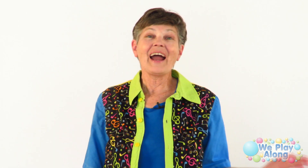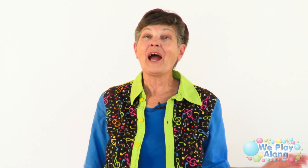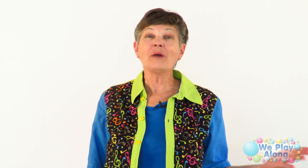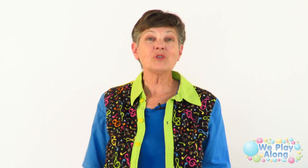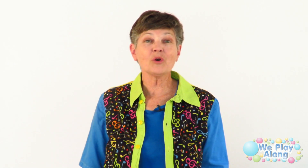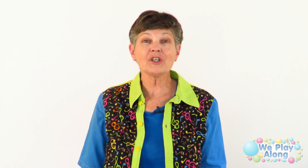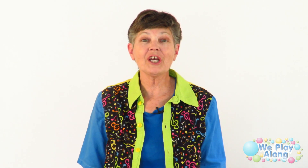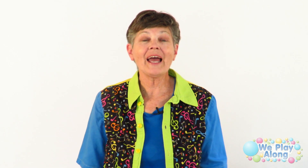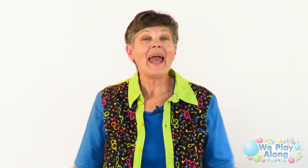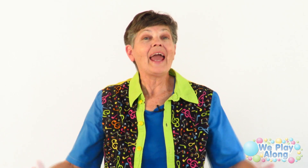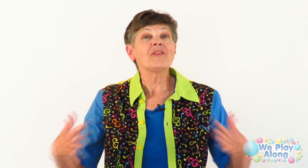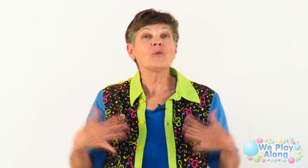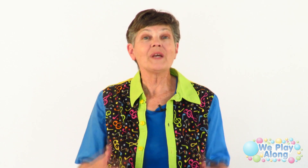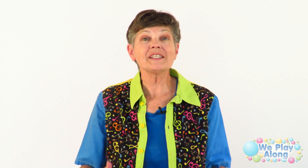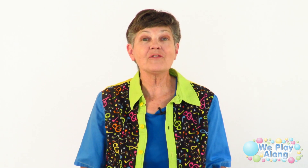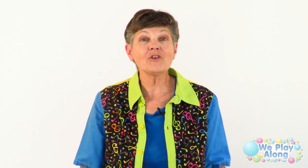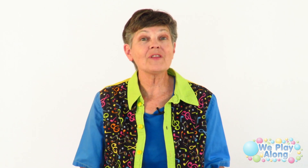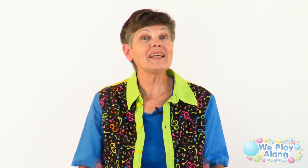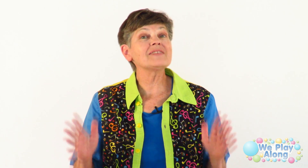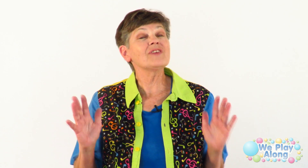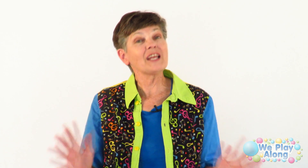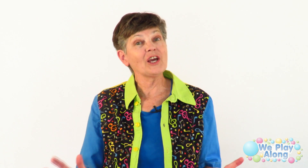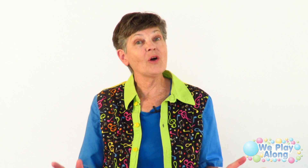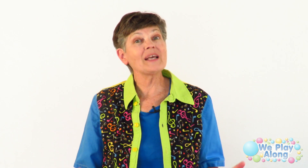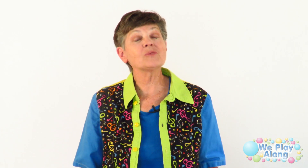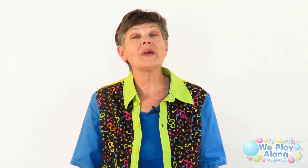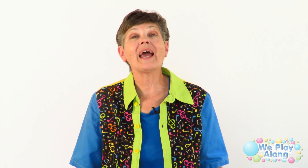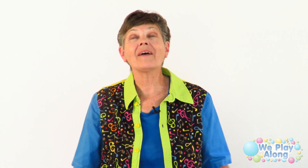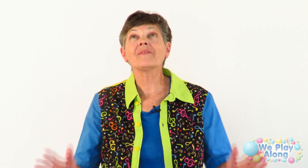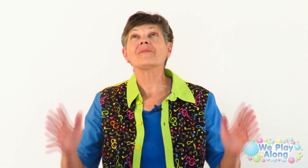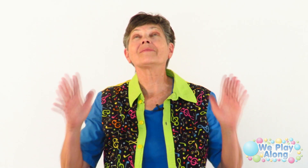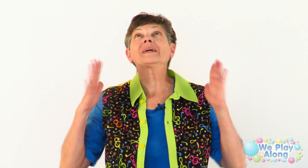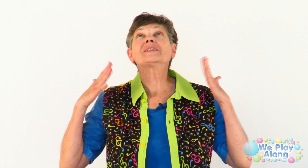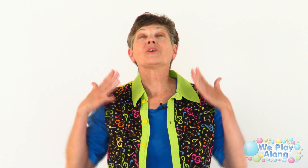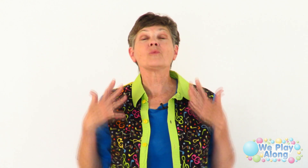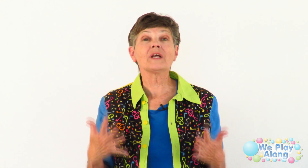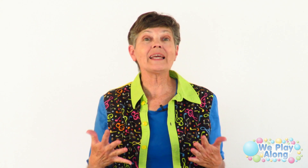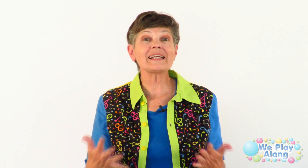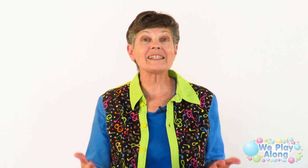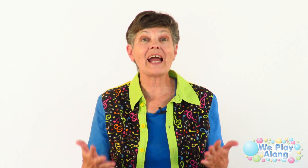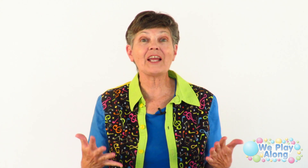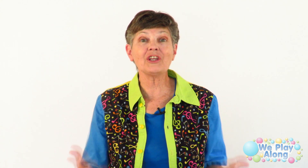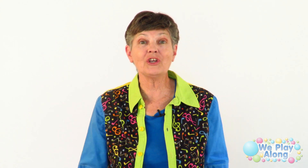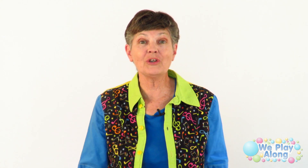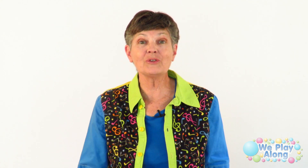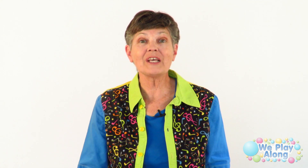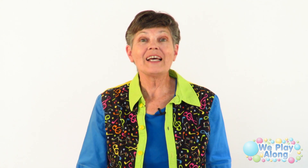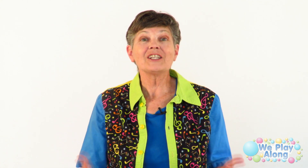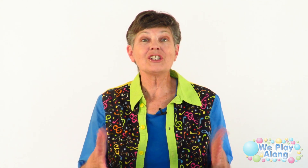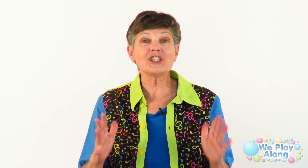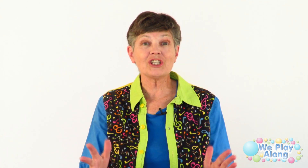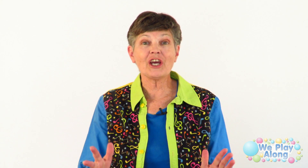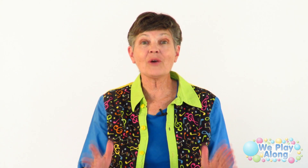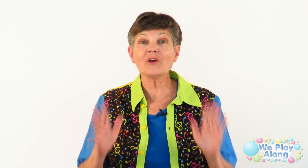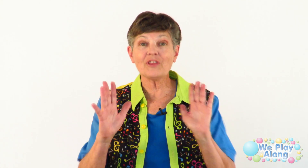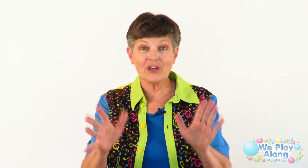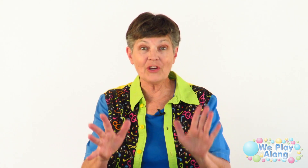Hi, I'm Georgia, and the reason for this video is we have some really exciting news to share with